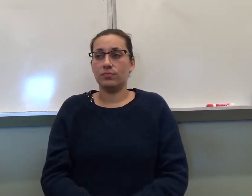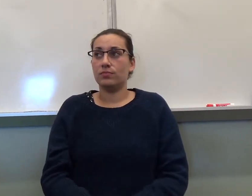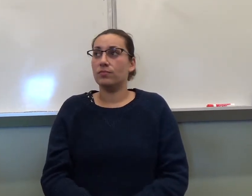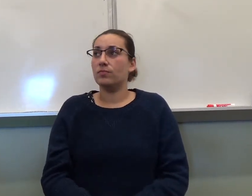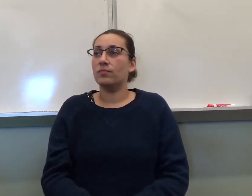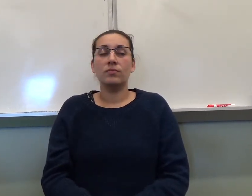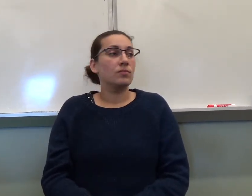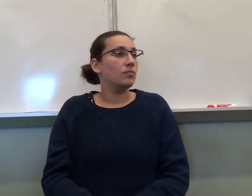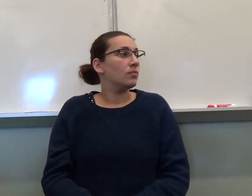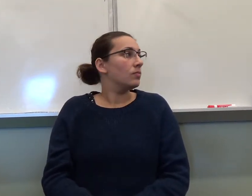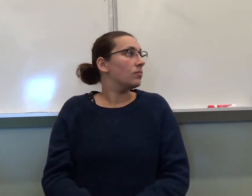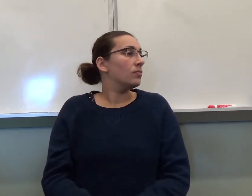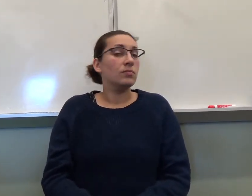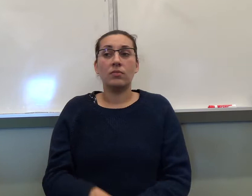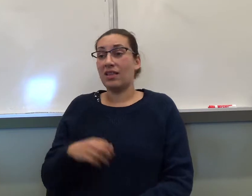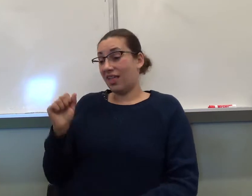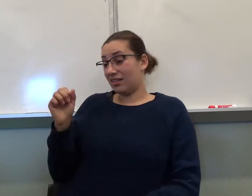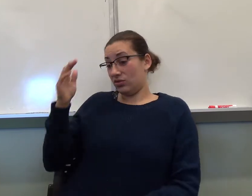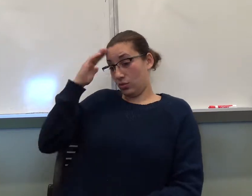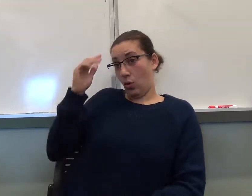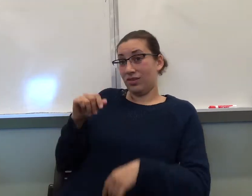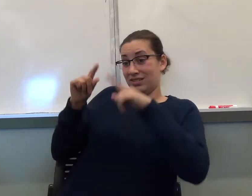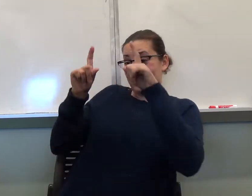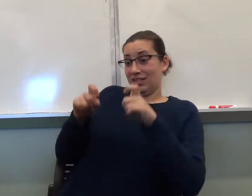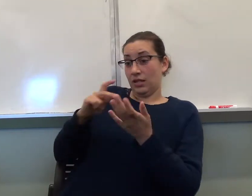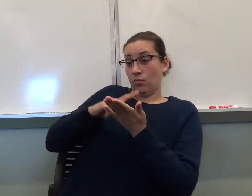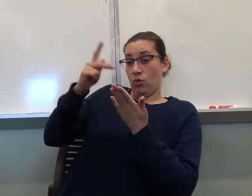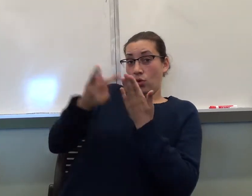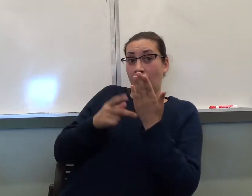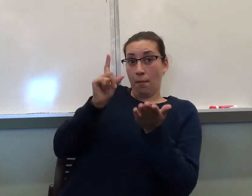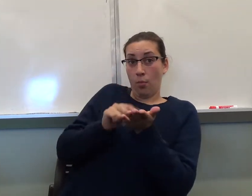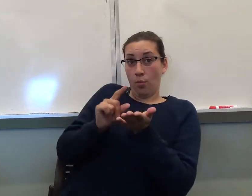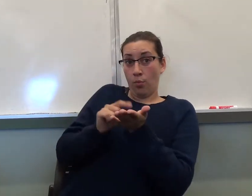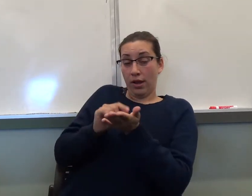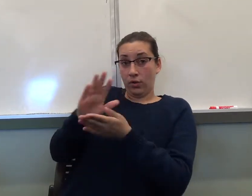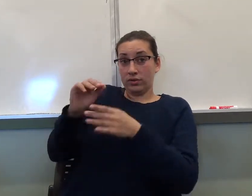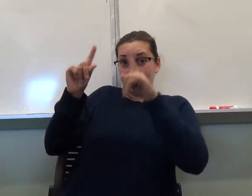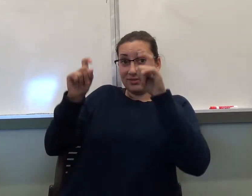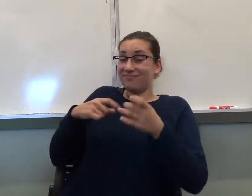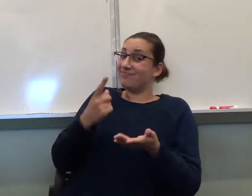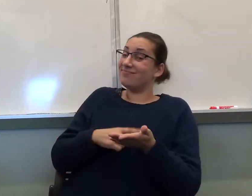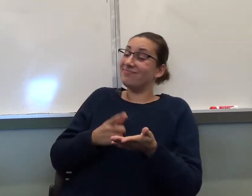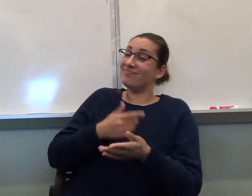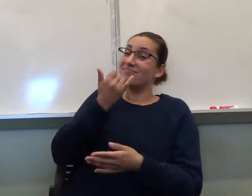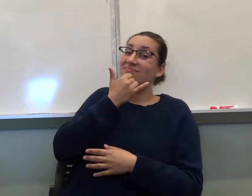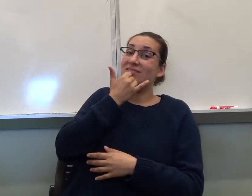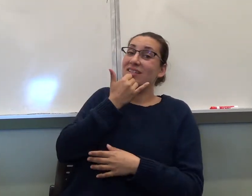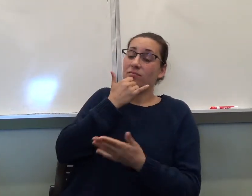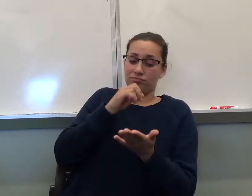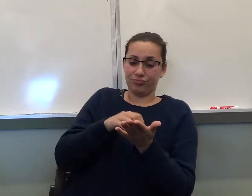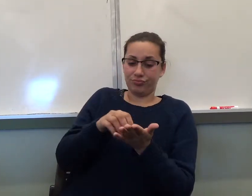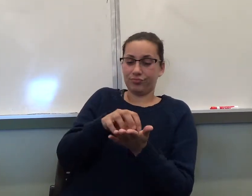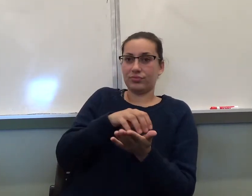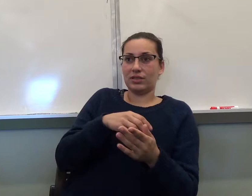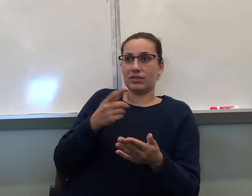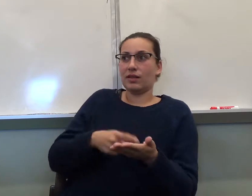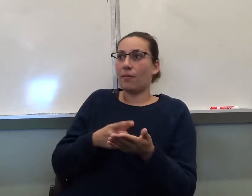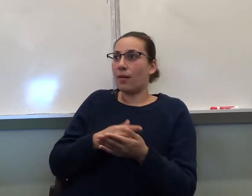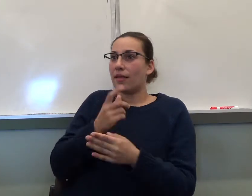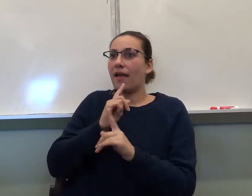Even in the testing program, you know, that prints out your tests, they do make mistakes sometimes. Sometimes they give you the wrong answer, or they give you two of the same